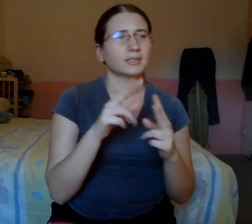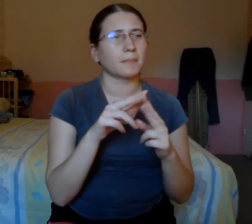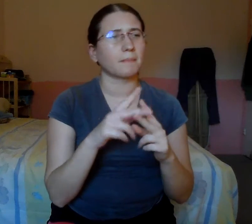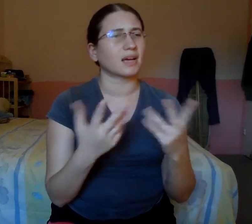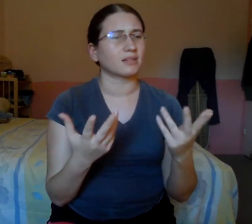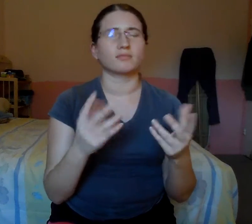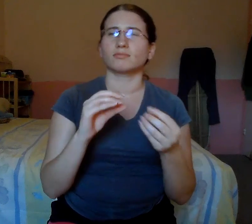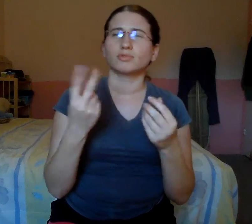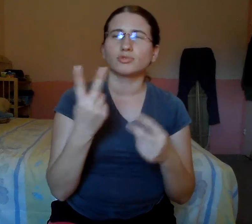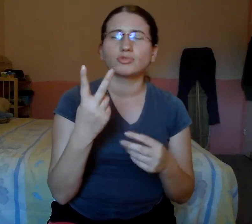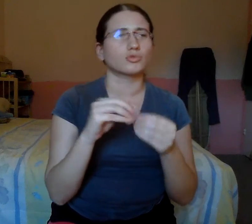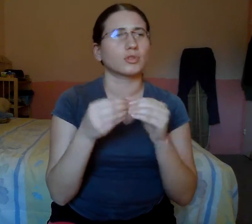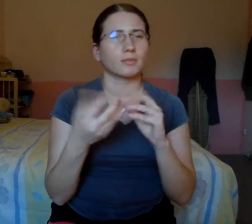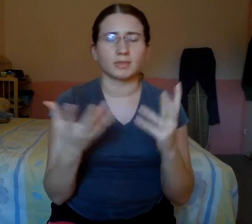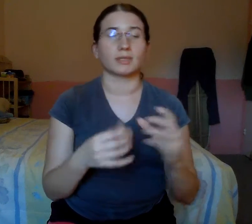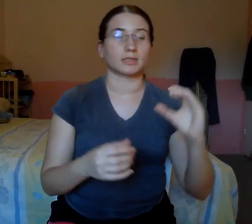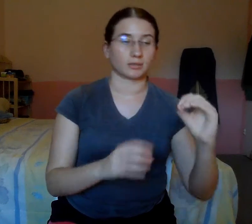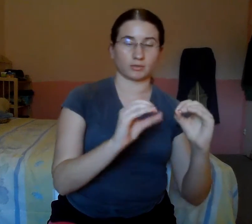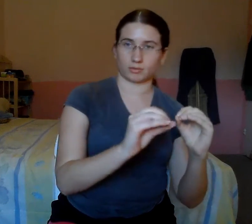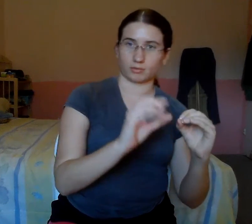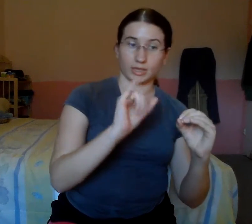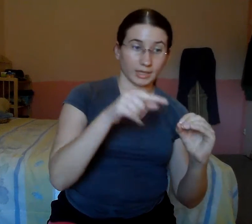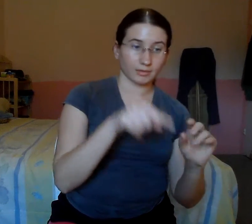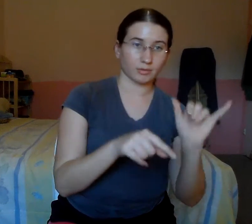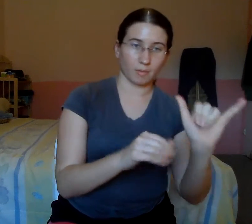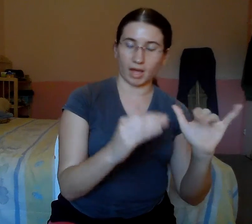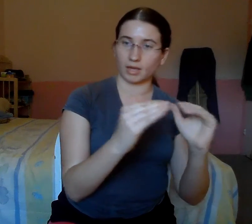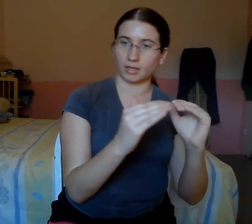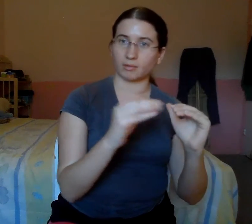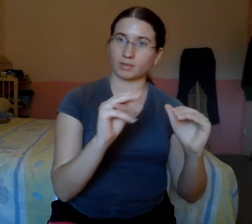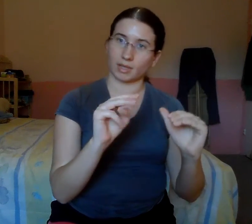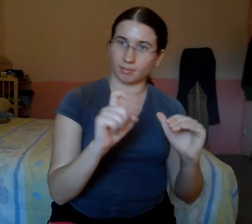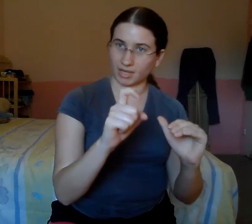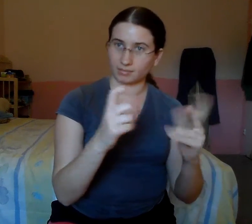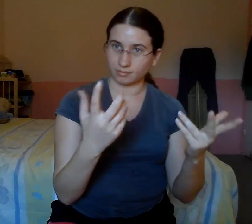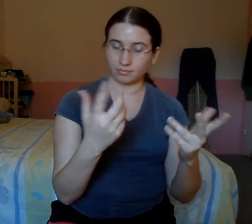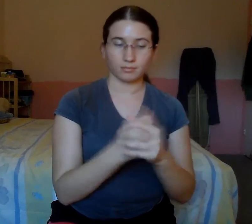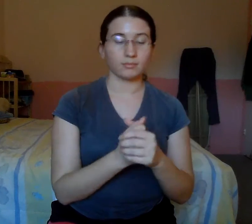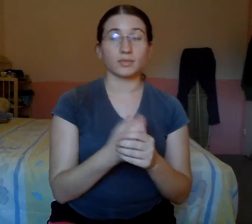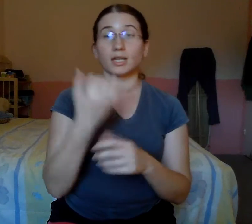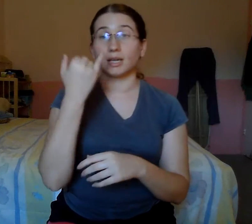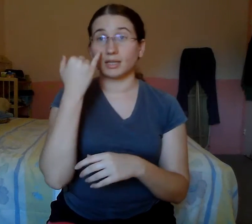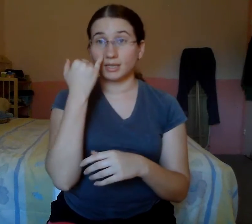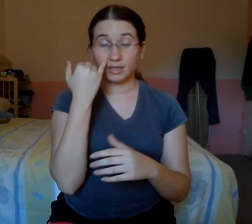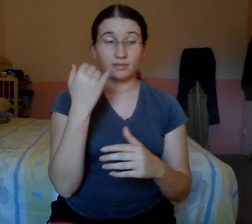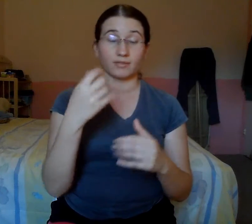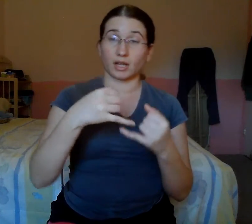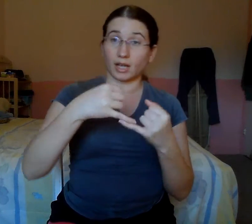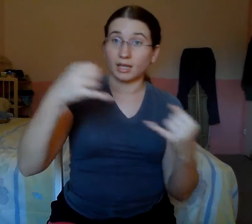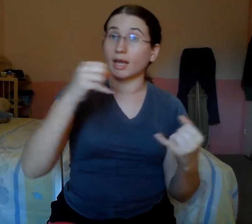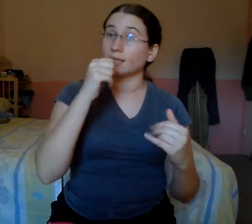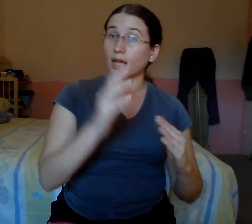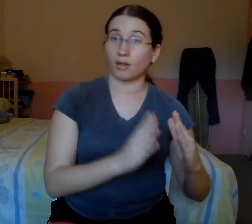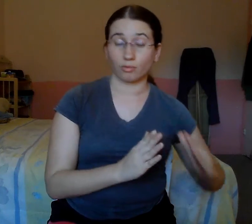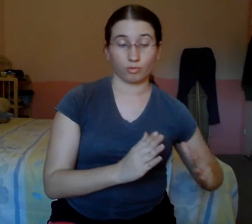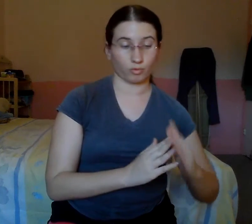origin, it's just going to be y equals mx. And for a line that's not through the origin, it's going to be y equals